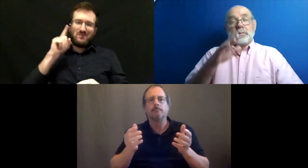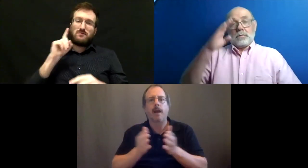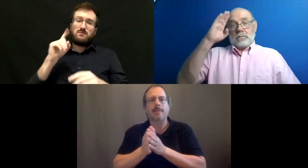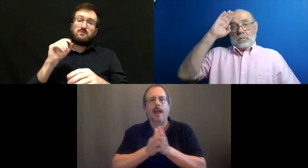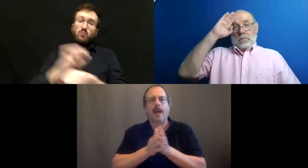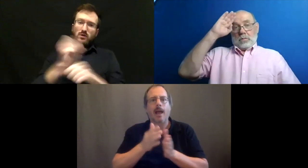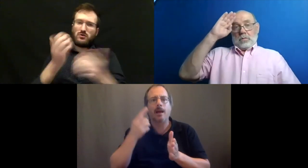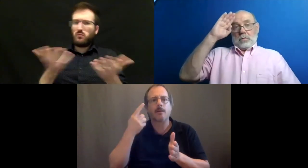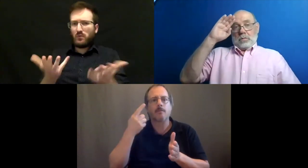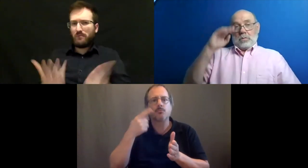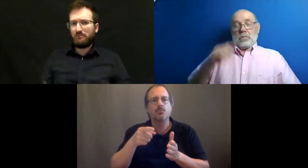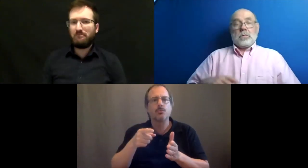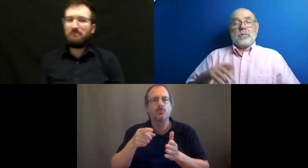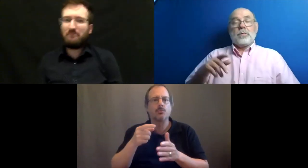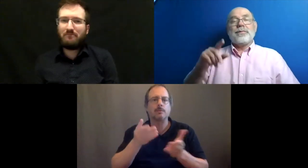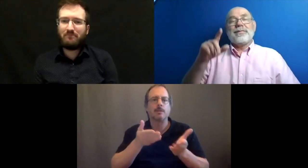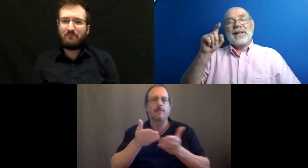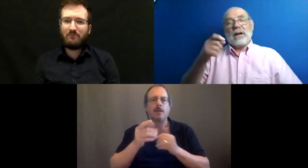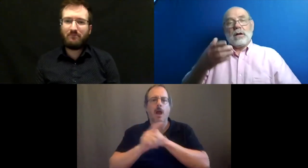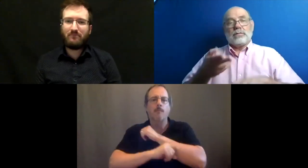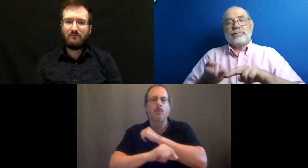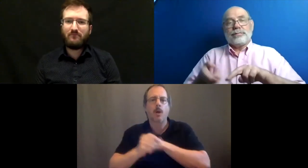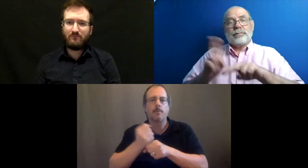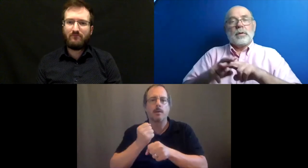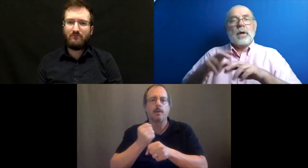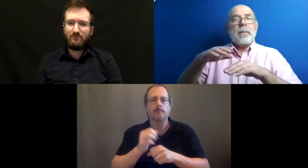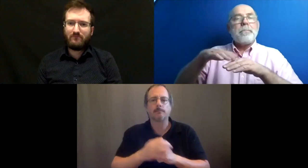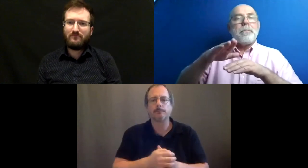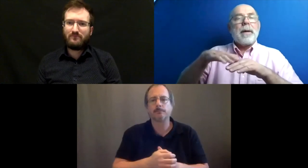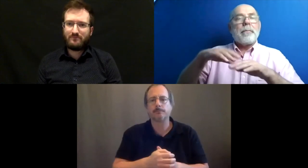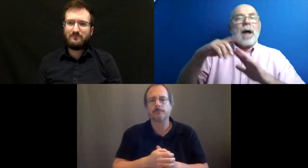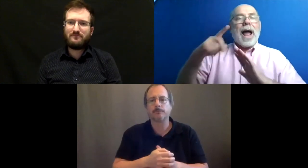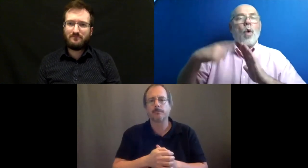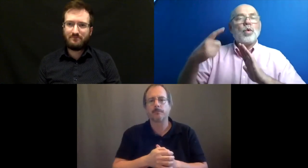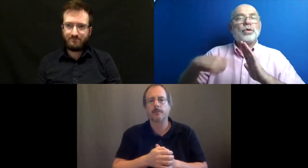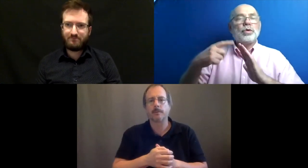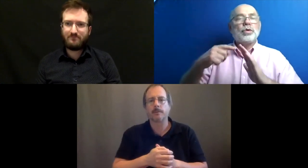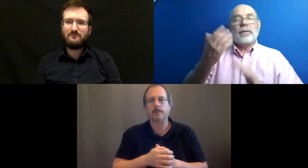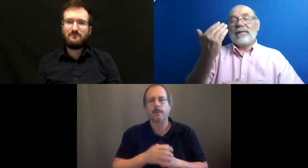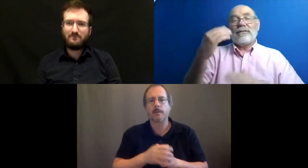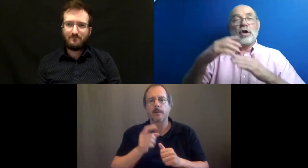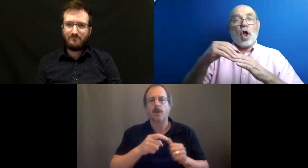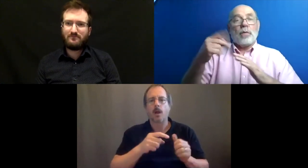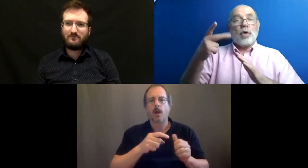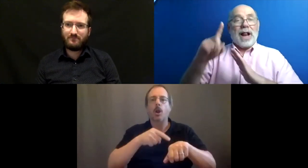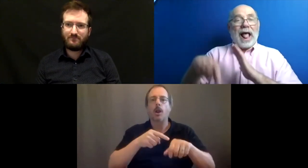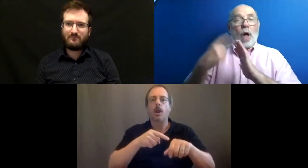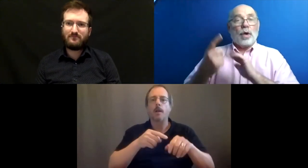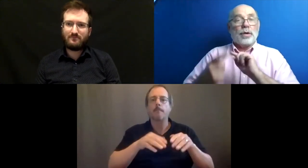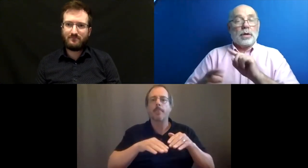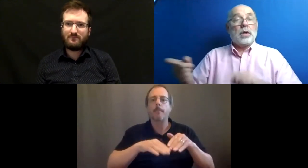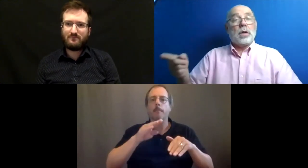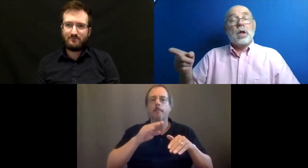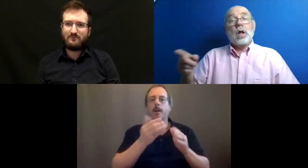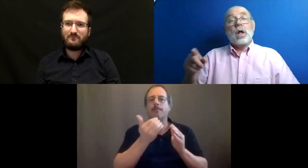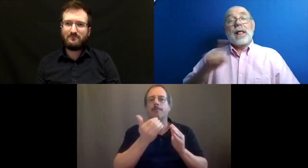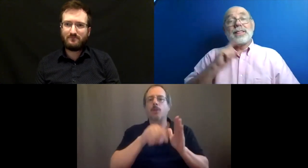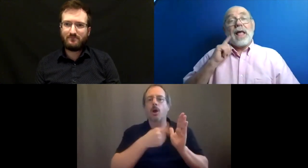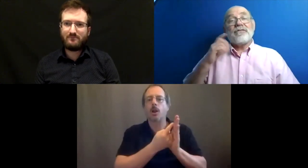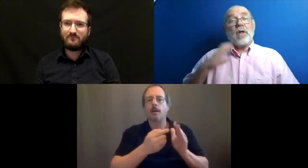income supports and get into the working field? We need to see the increase in the minimum wage